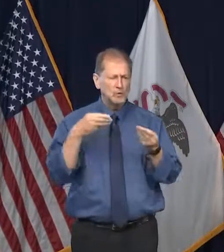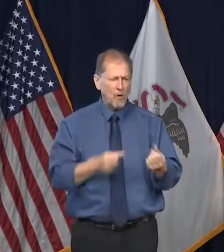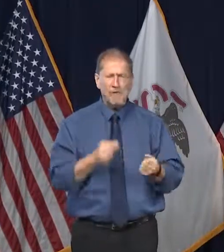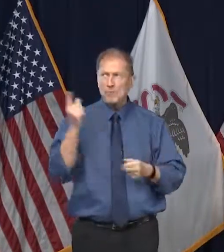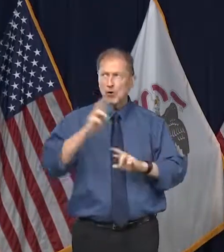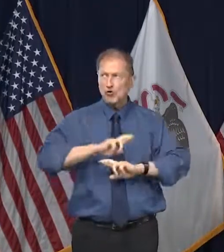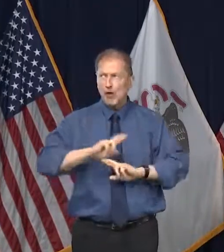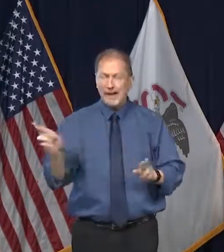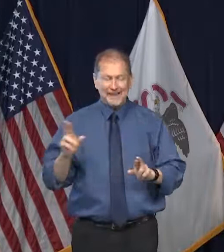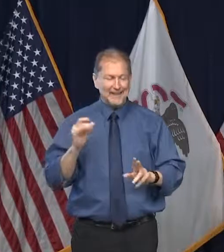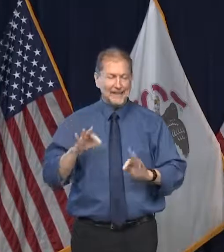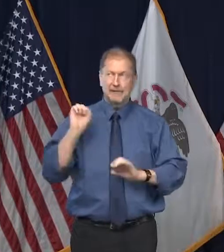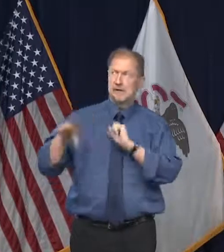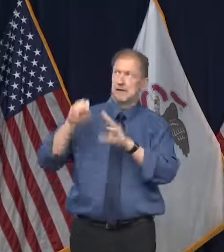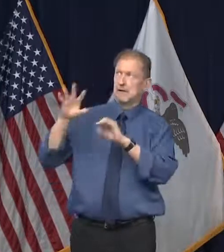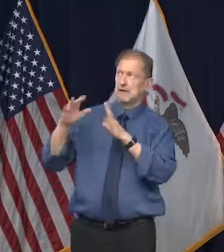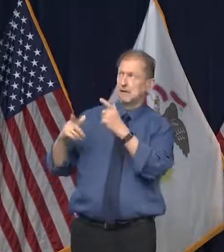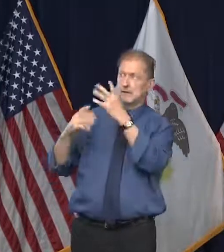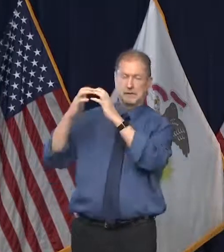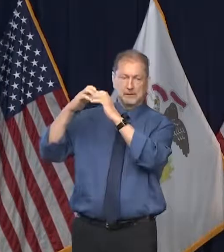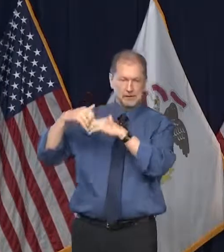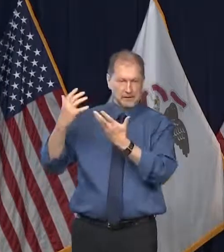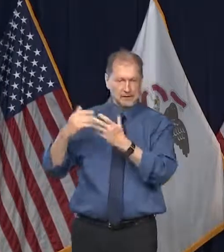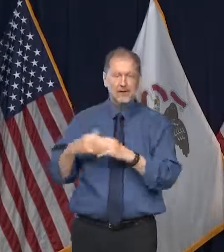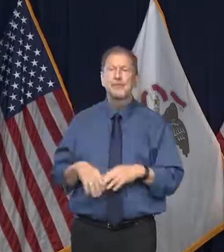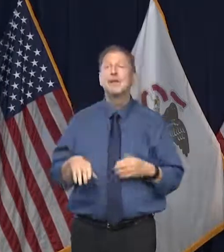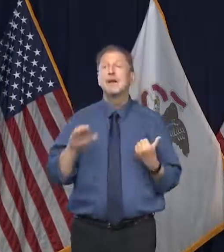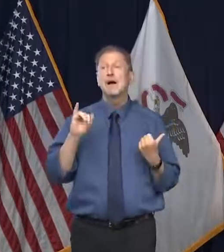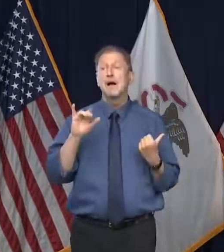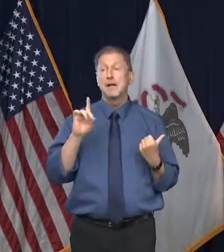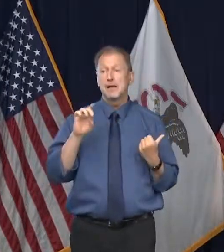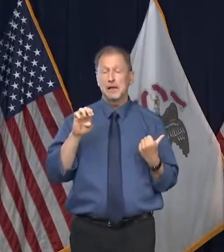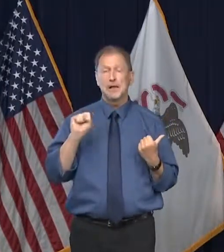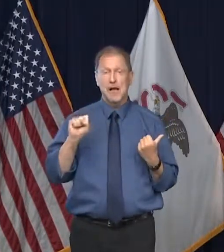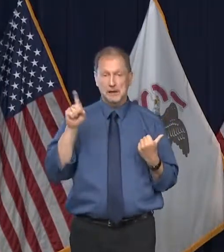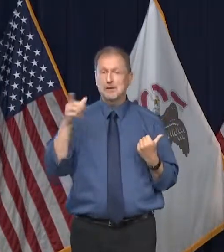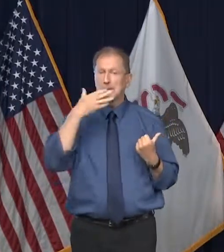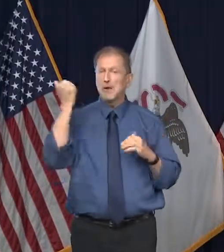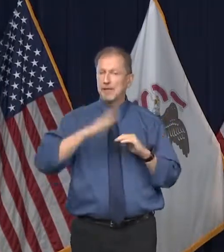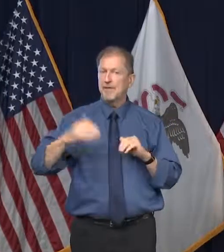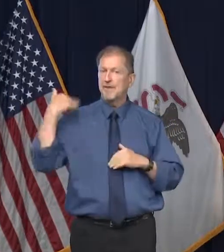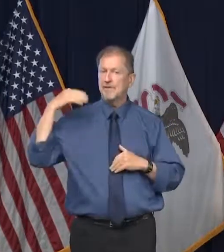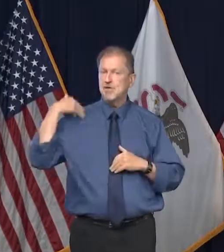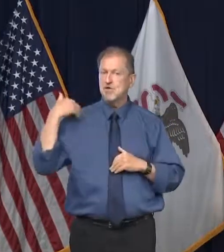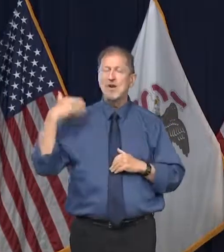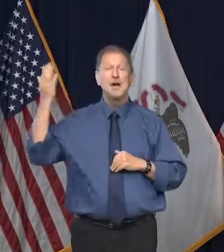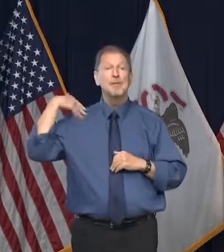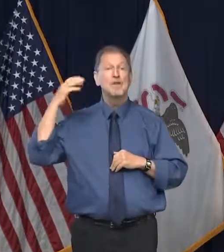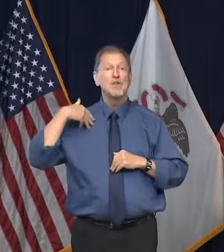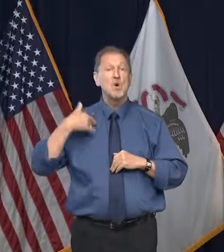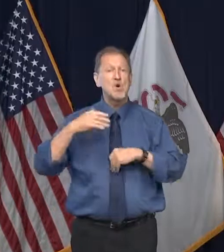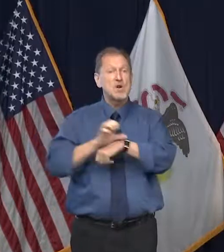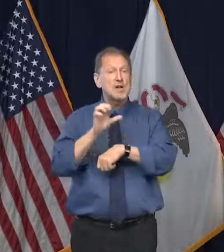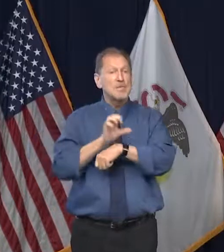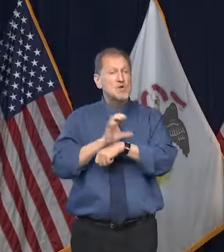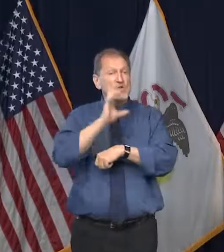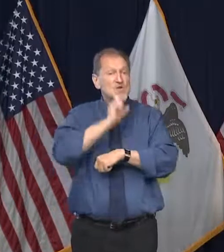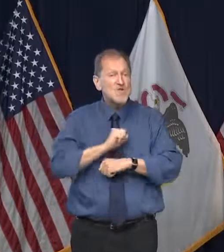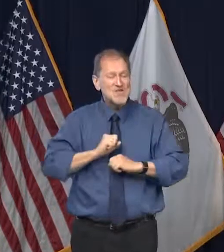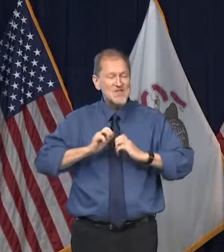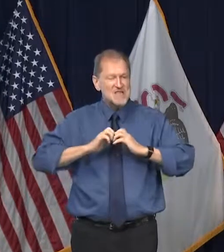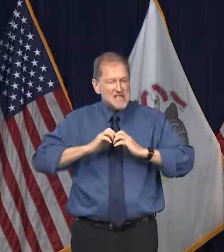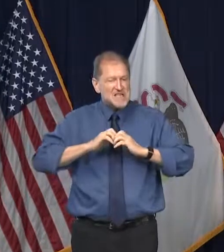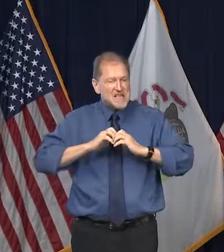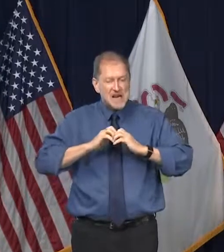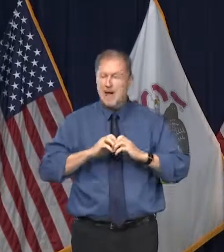for another round? Sure. Well, let me be clear. IDS is in a much better position today than it has been at any time during this pandemic. Many,